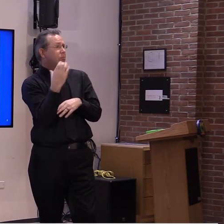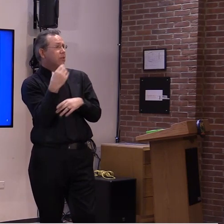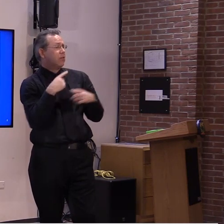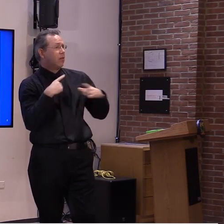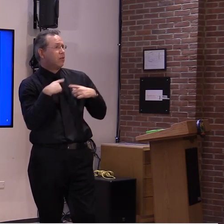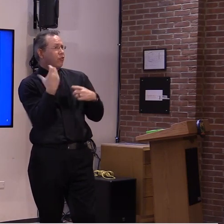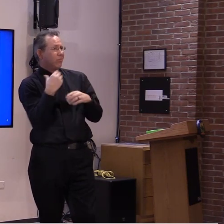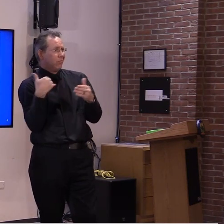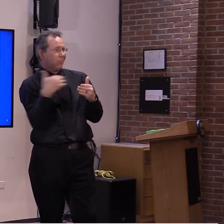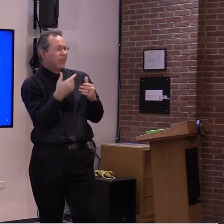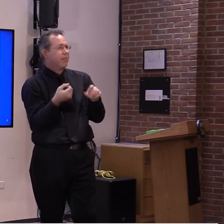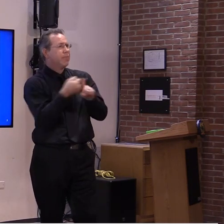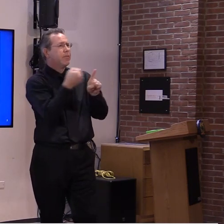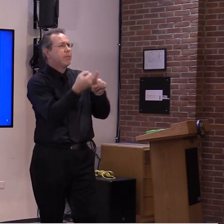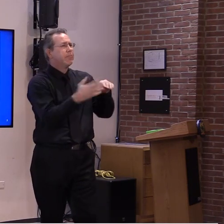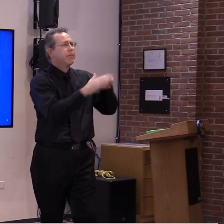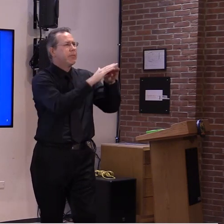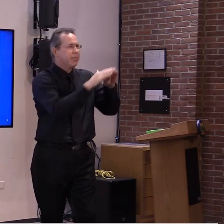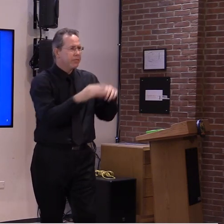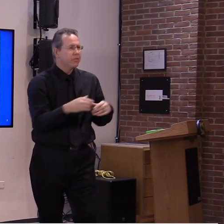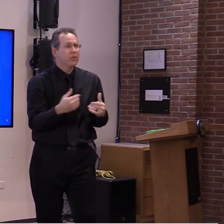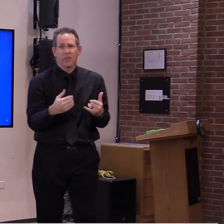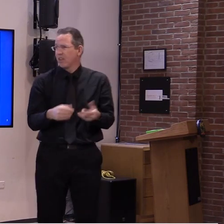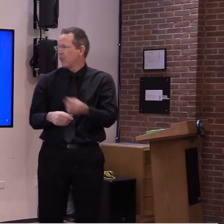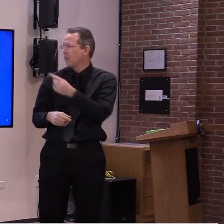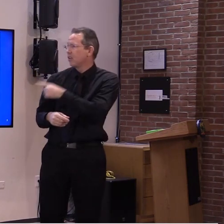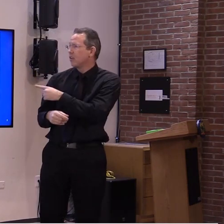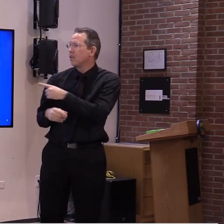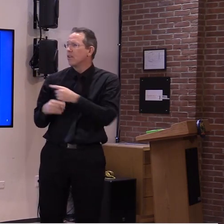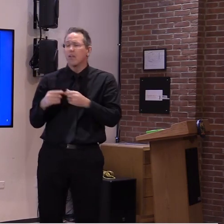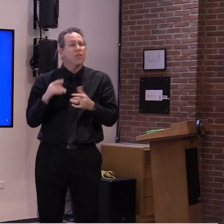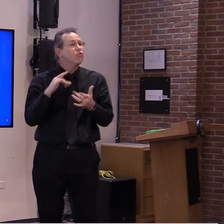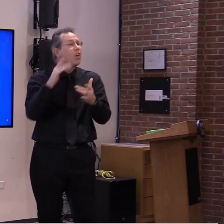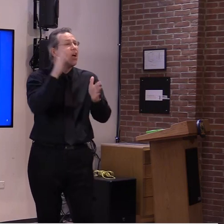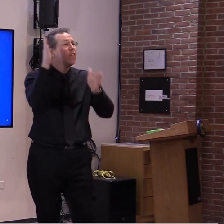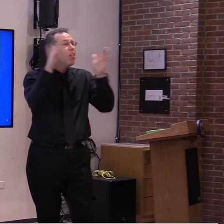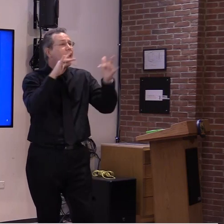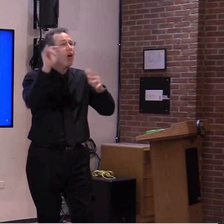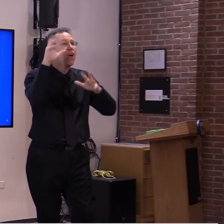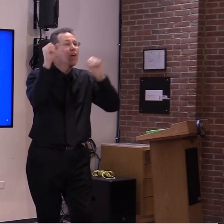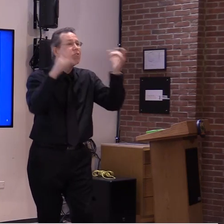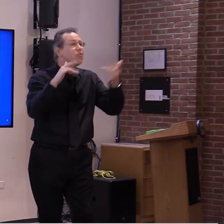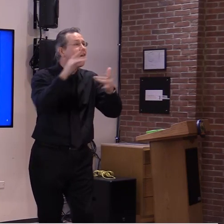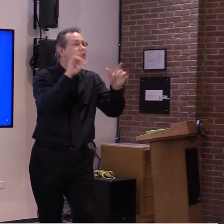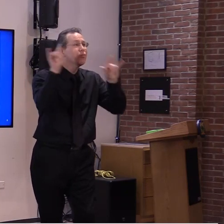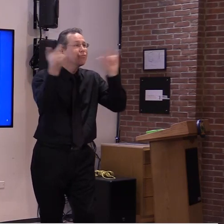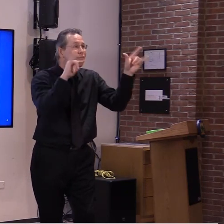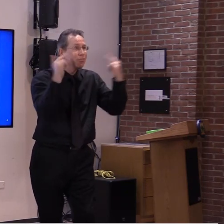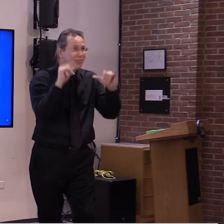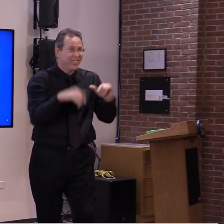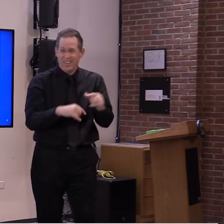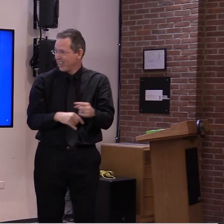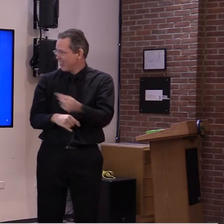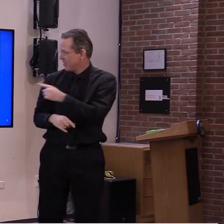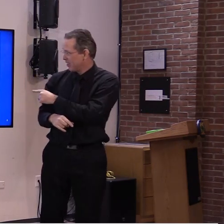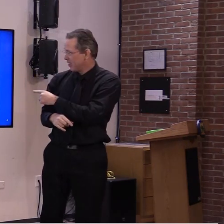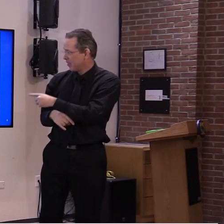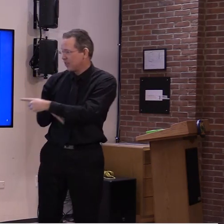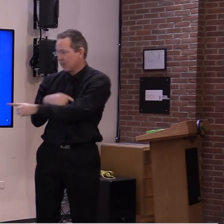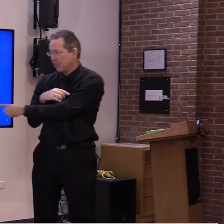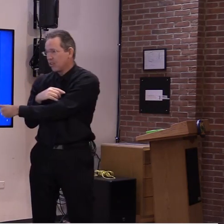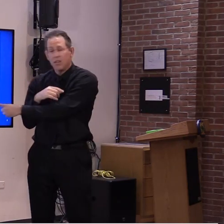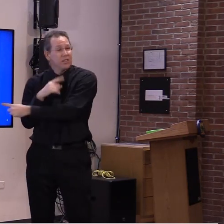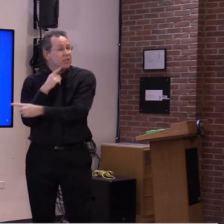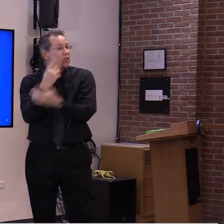Vermont, we now have data through the end of the year, which indicates that out-of-state travel is down